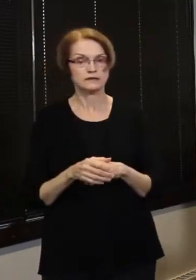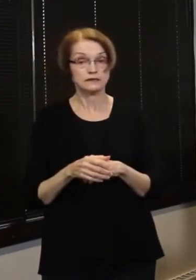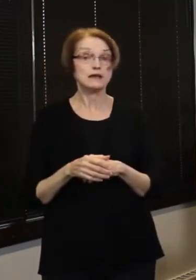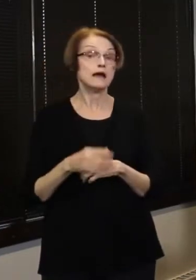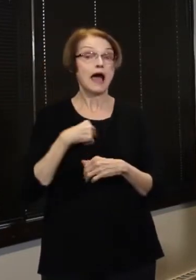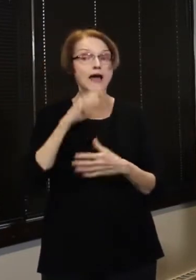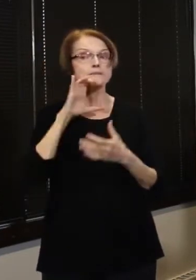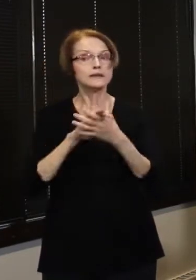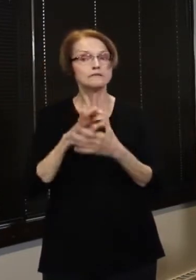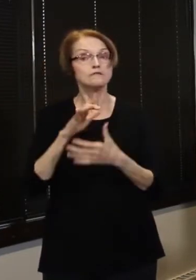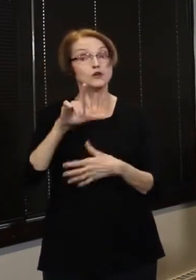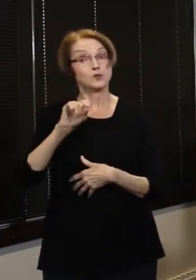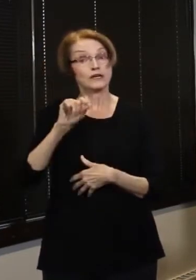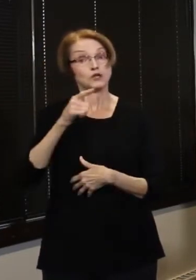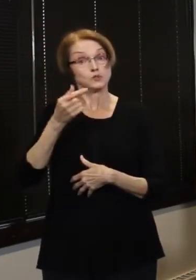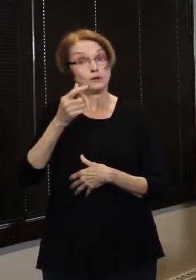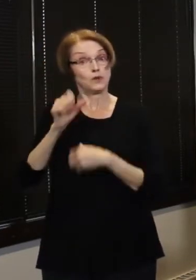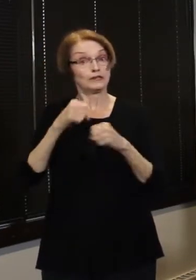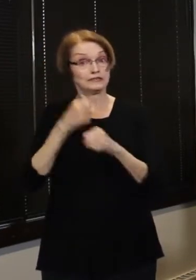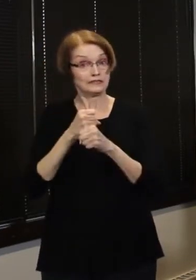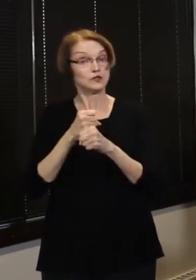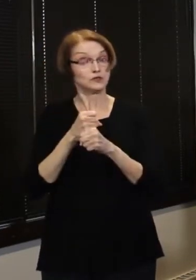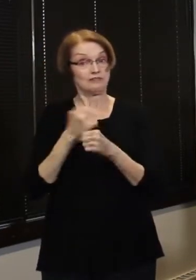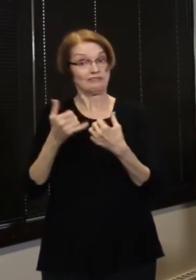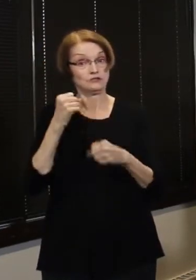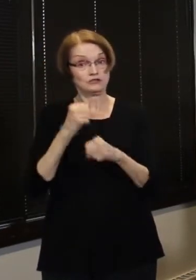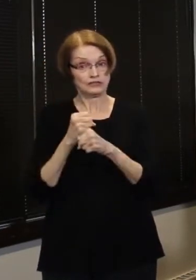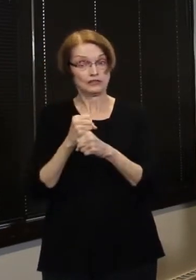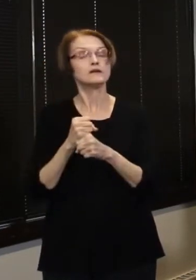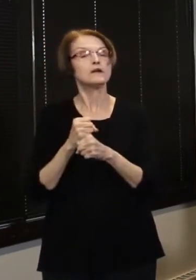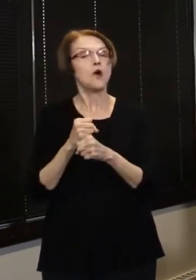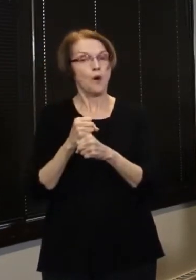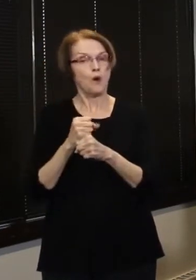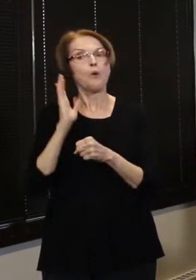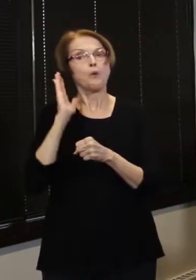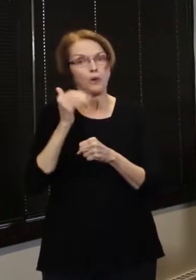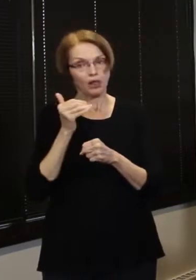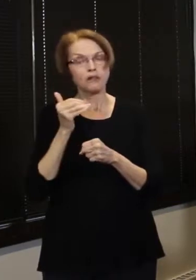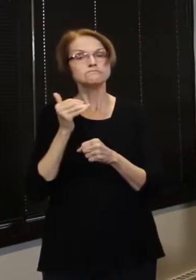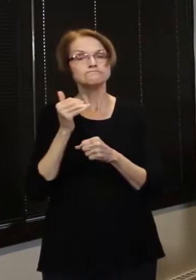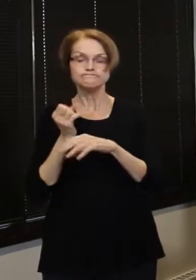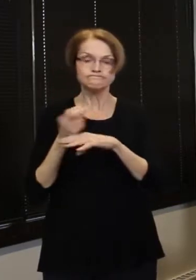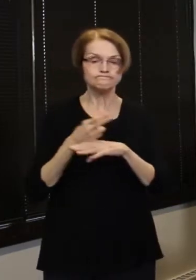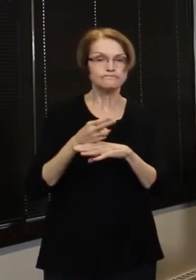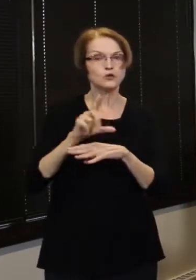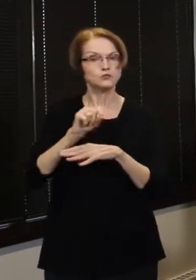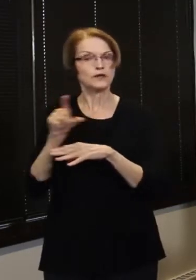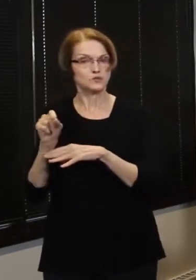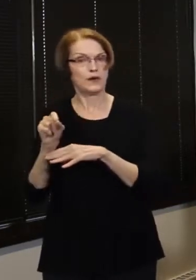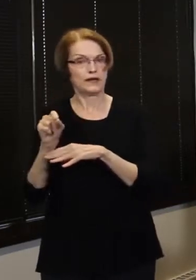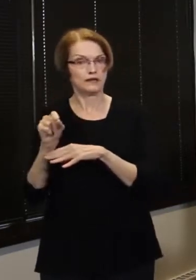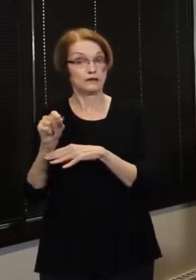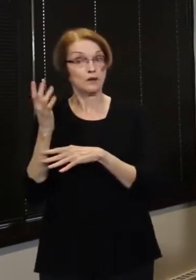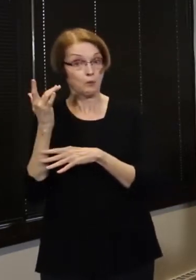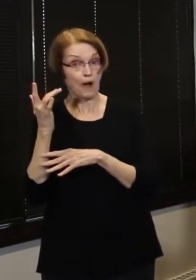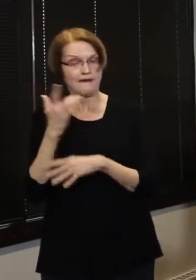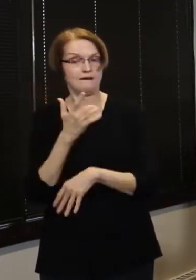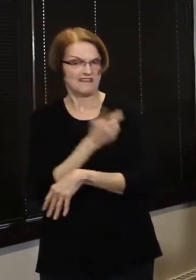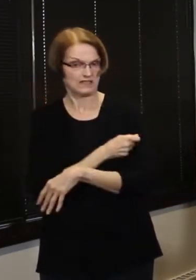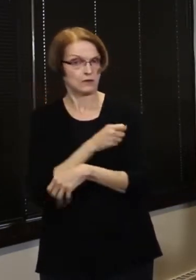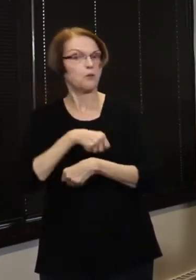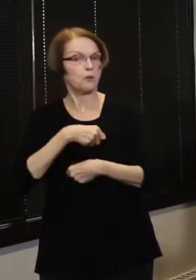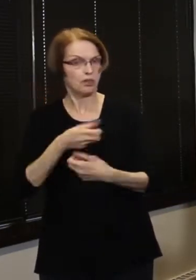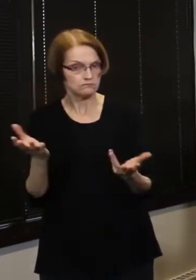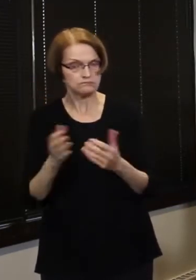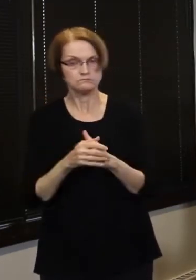that 2021 will eventually be better than 2020 in many, many ways. We know vaccinations will happen, and we know